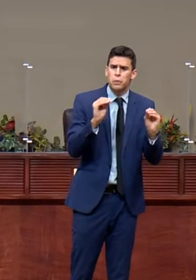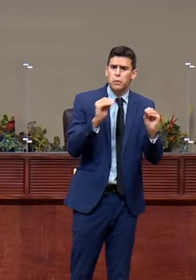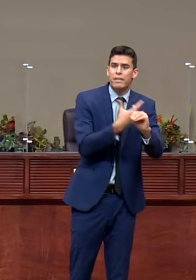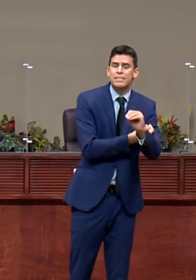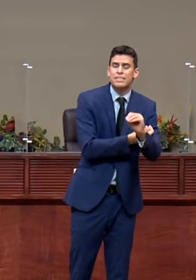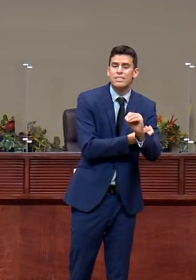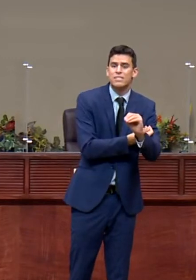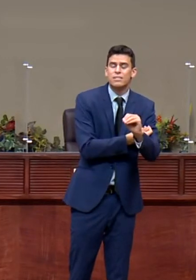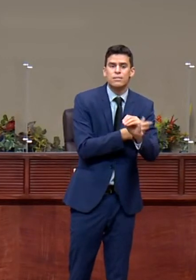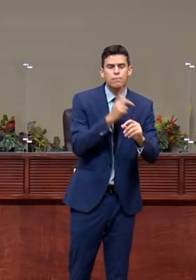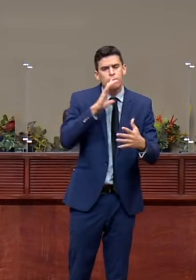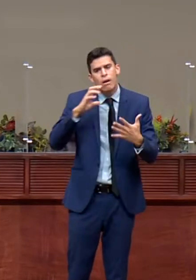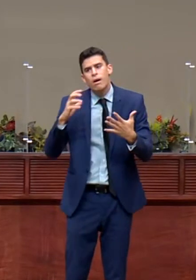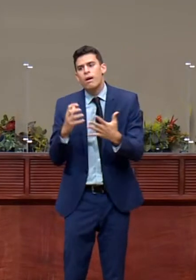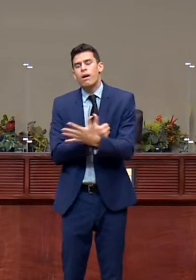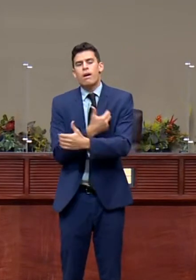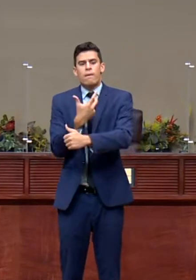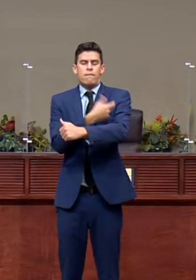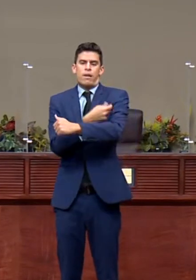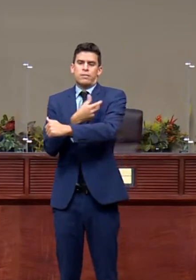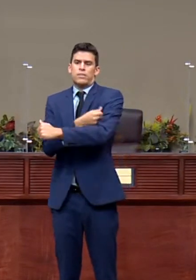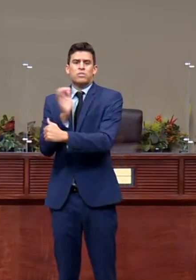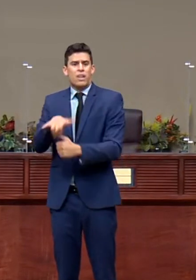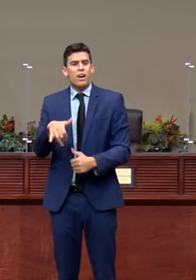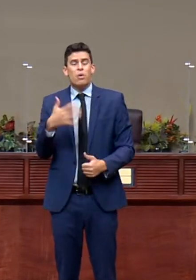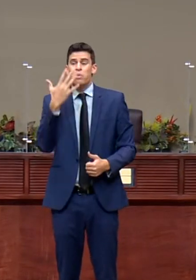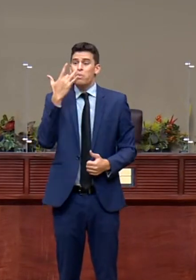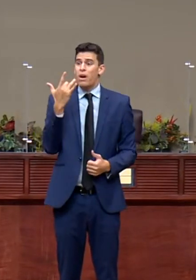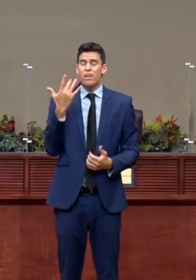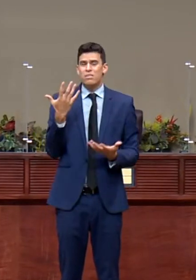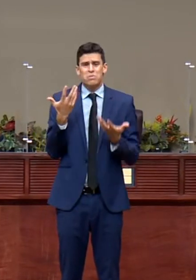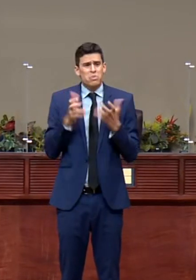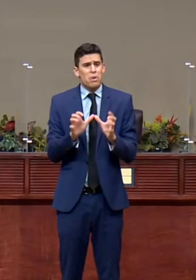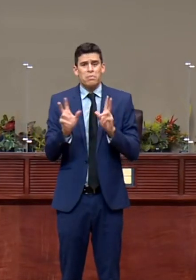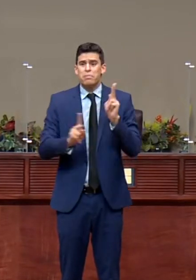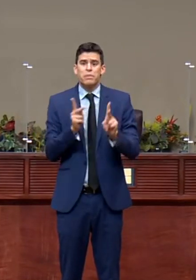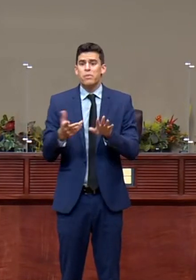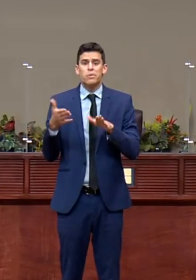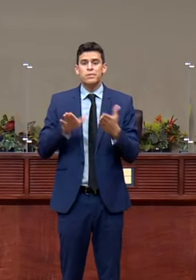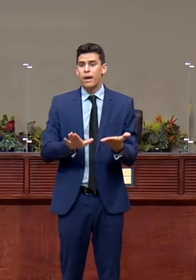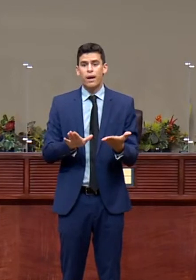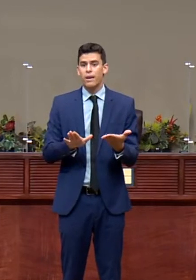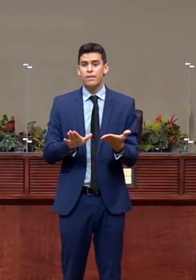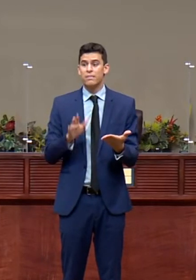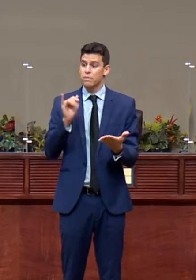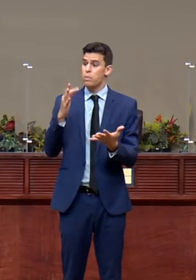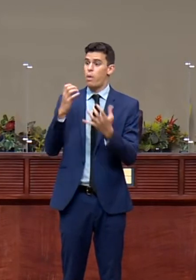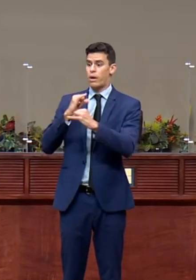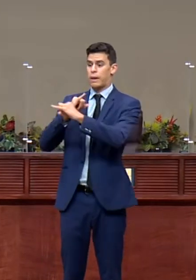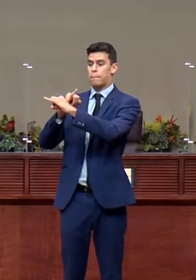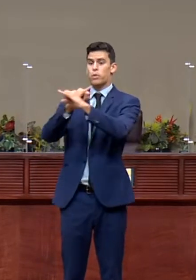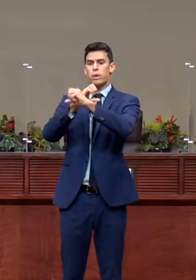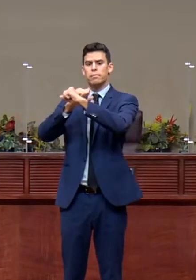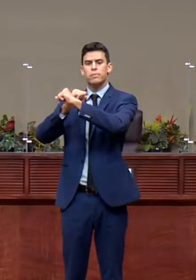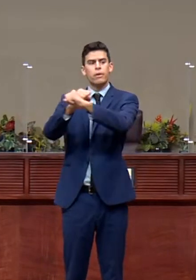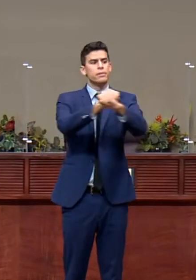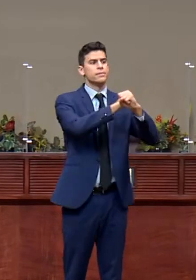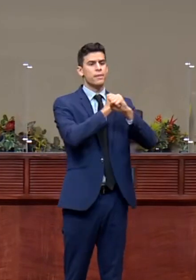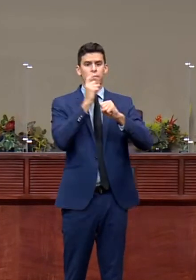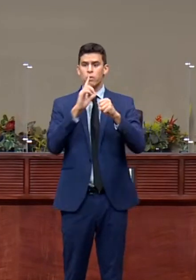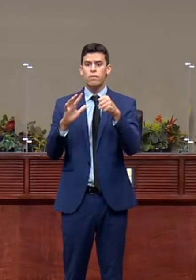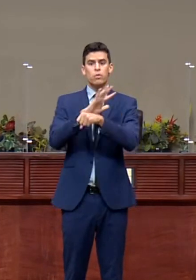have, because no one has to die to get immunity. How effective